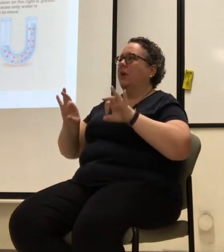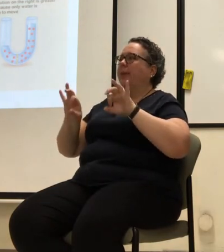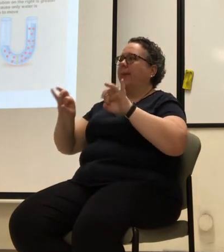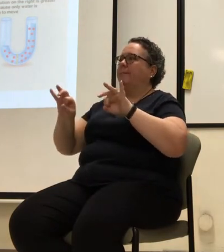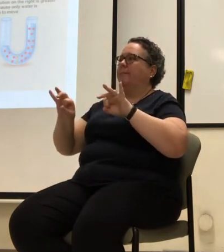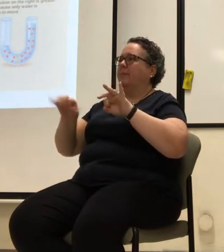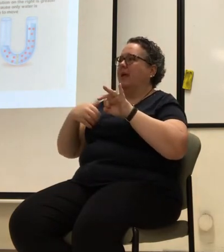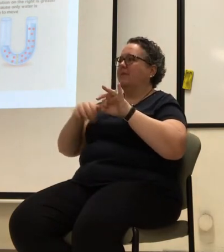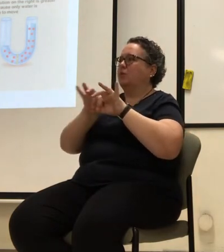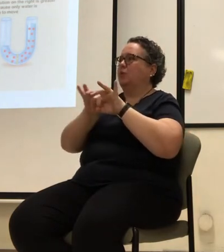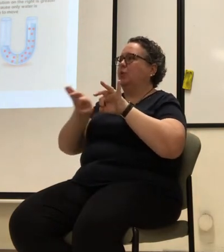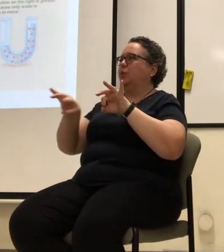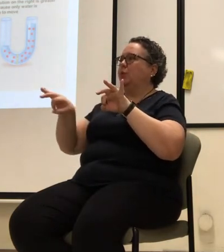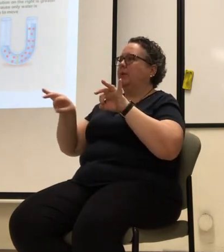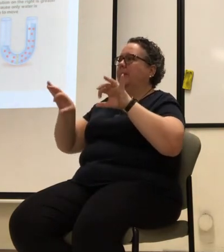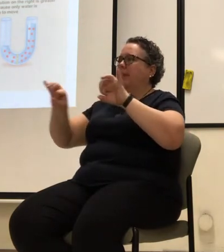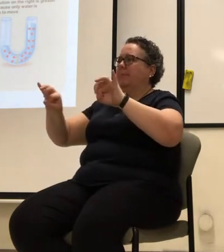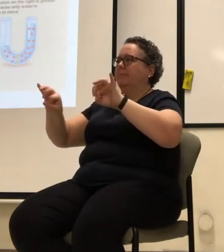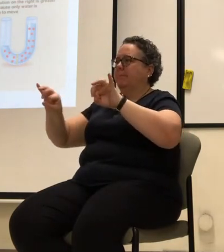here,